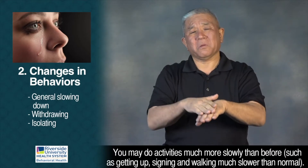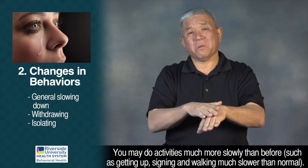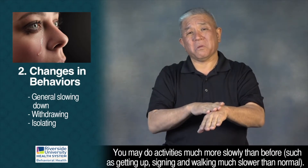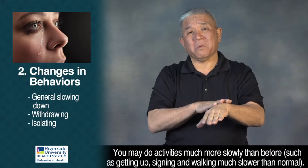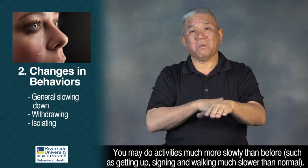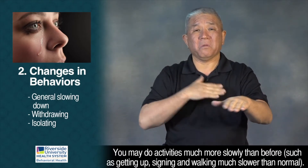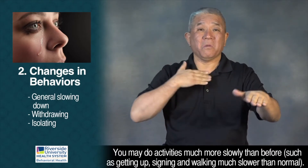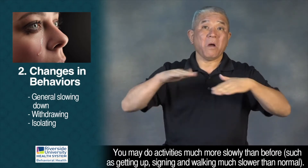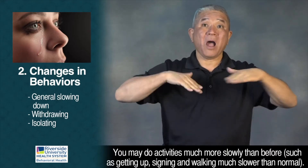than normal.